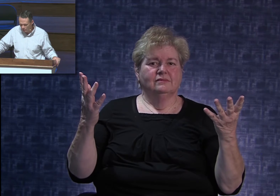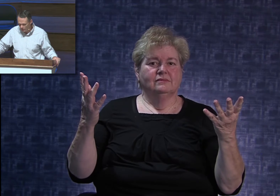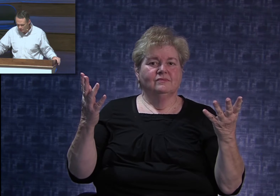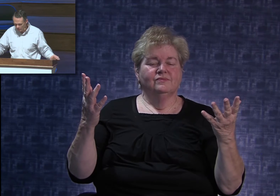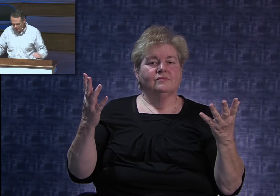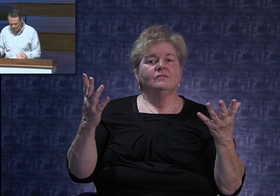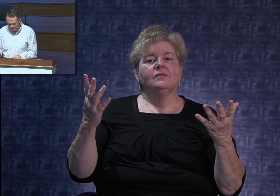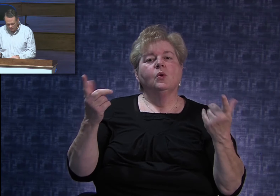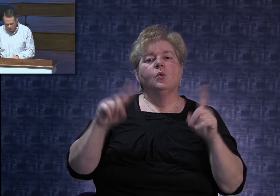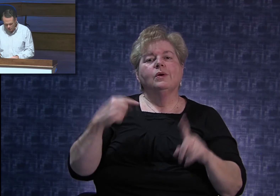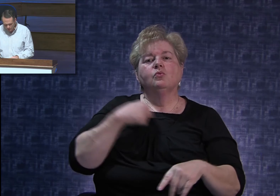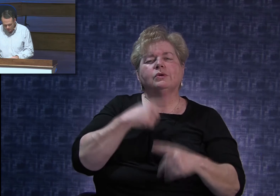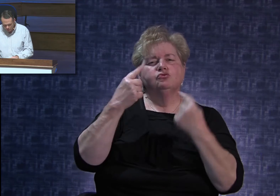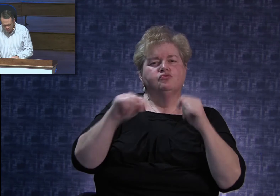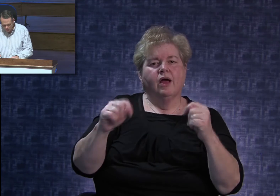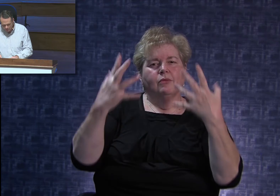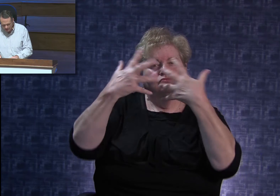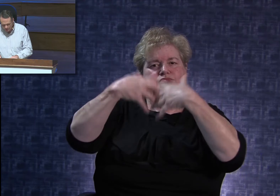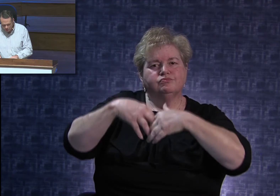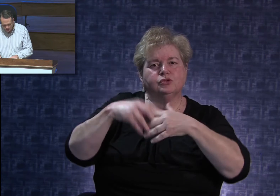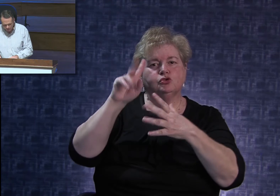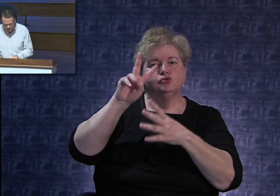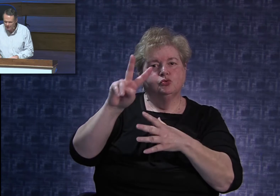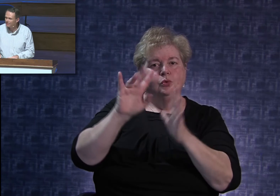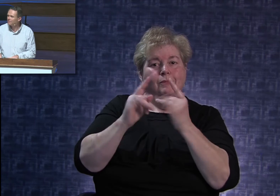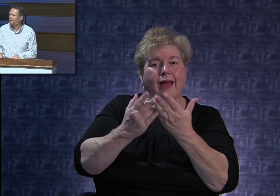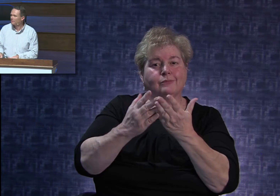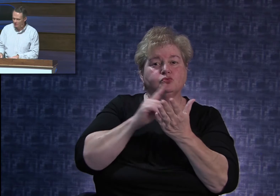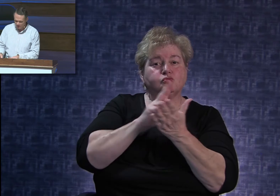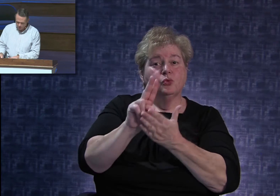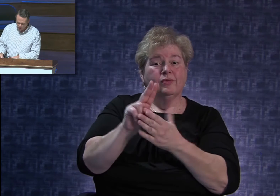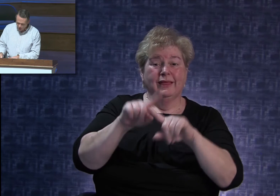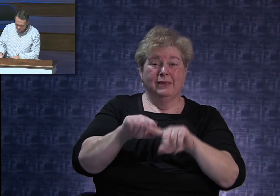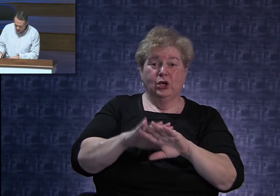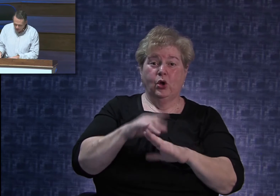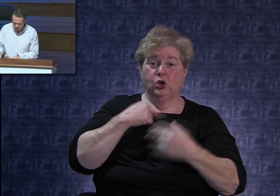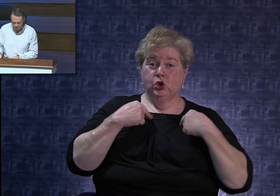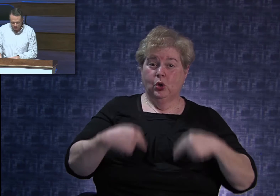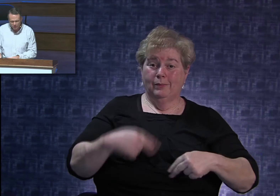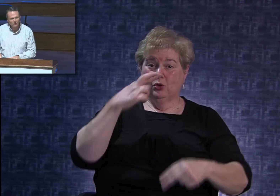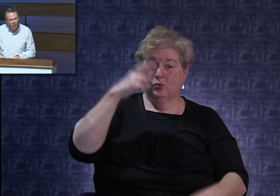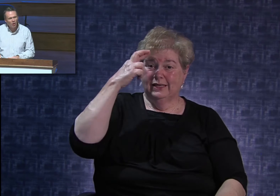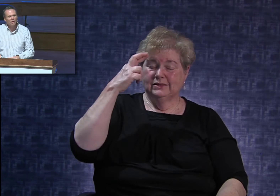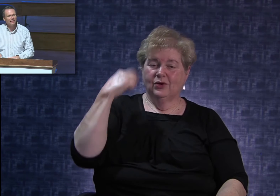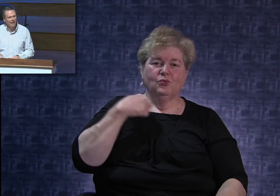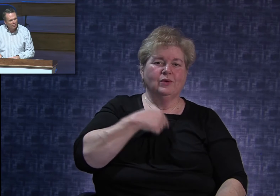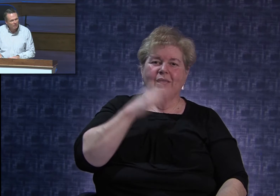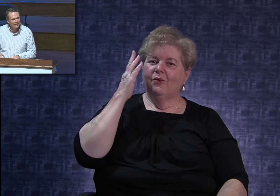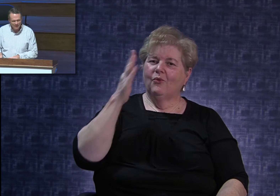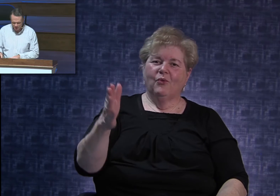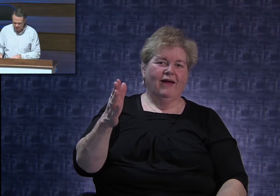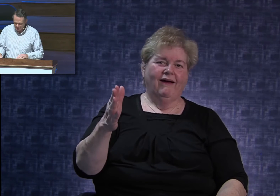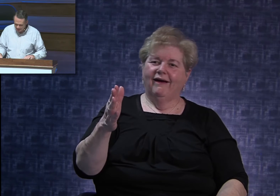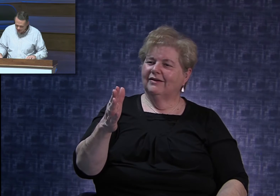Well, when we try to reconcile these two biblical truths based on human reasoning, we are bound to fall